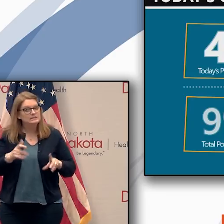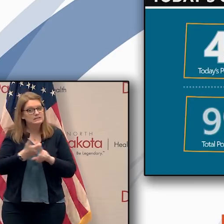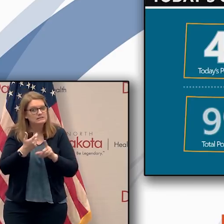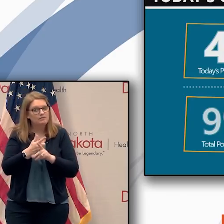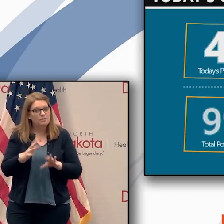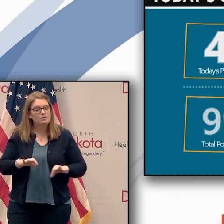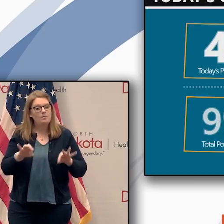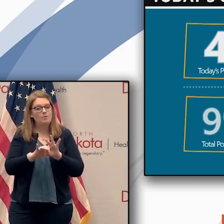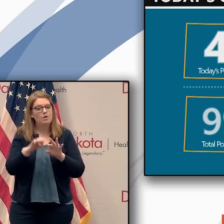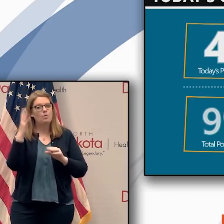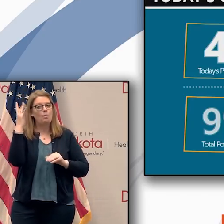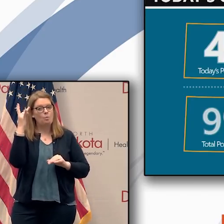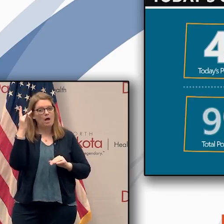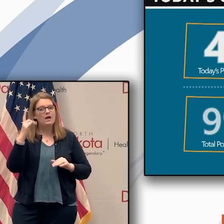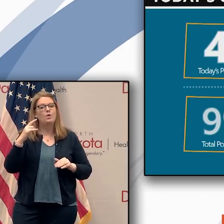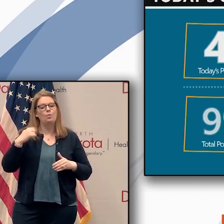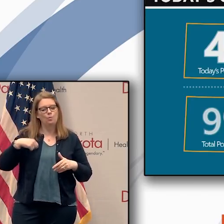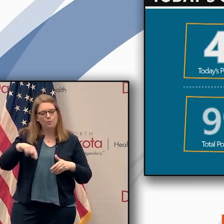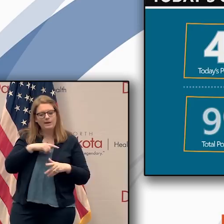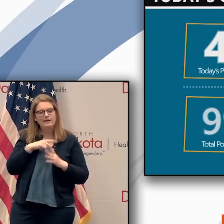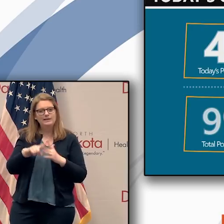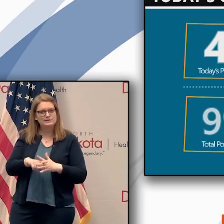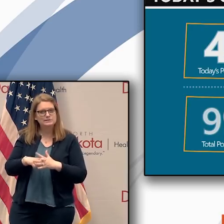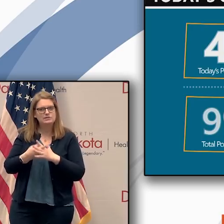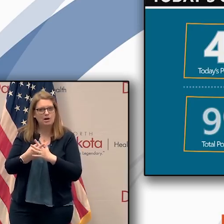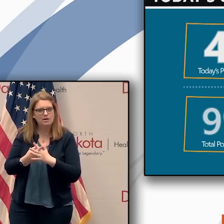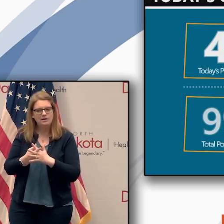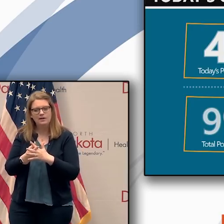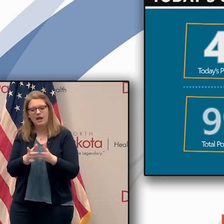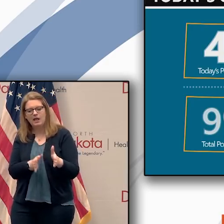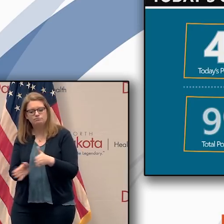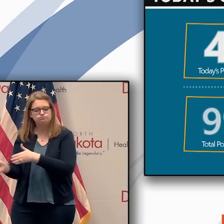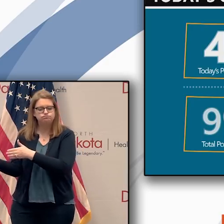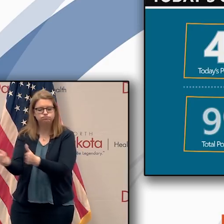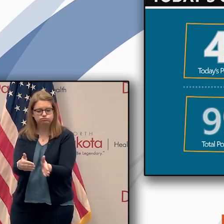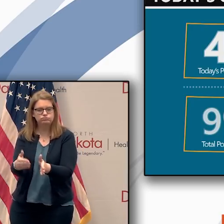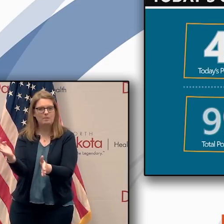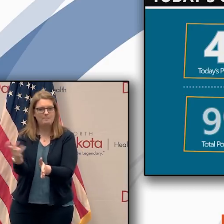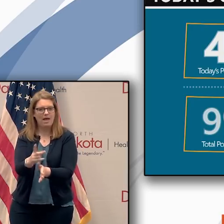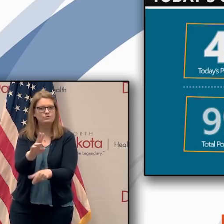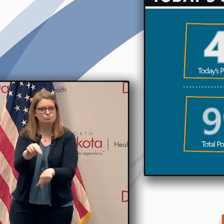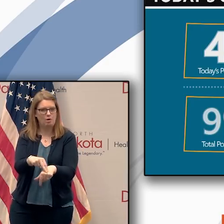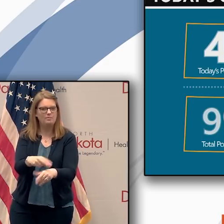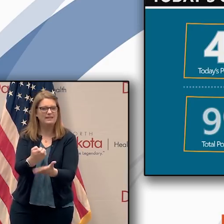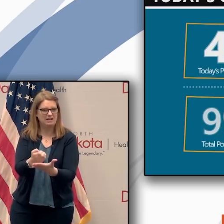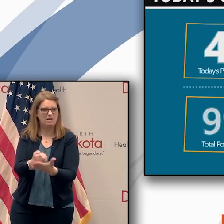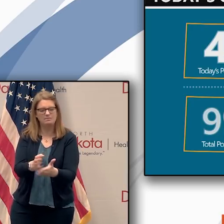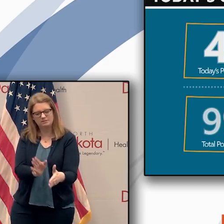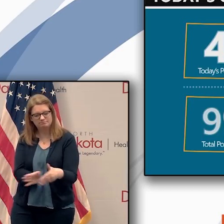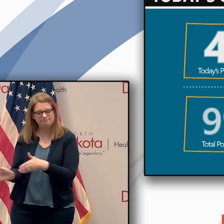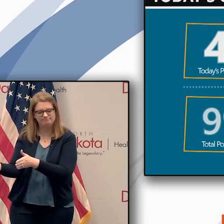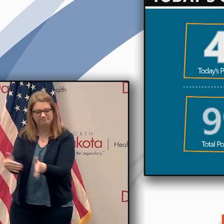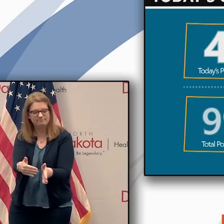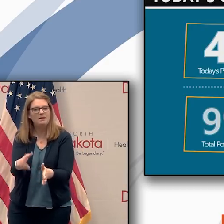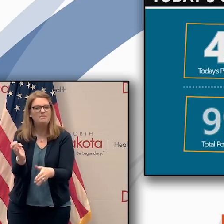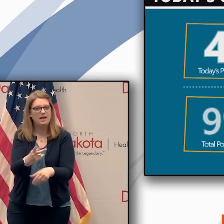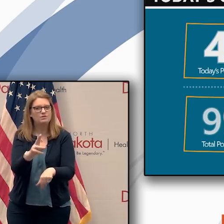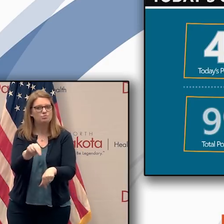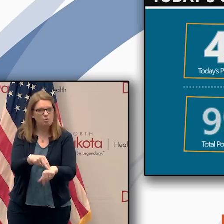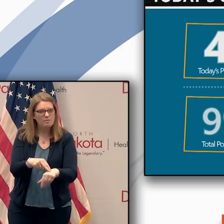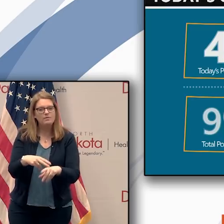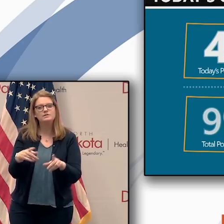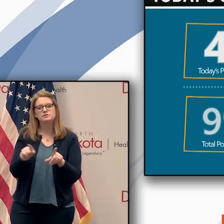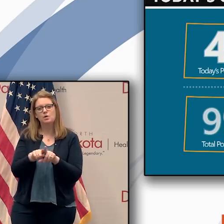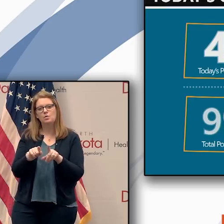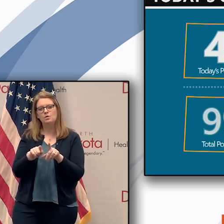safely building our economy because that's how we both monitor through the testing and then contain through contact